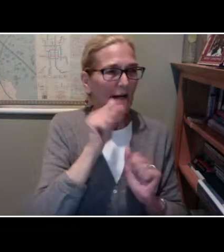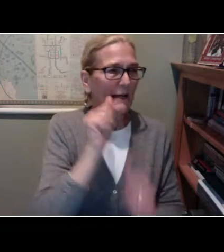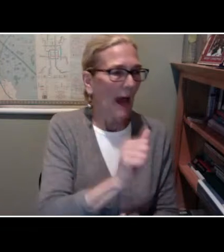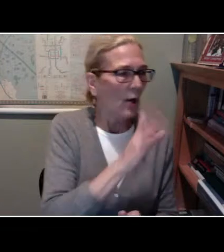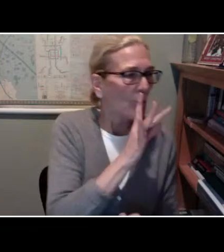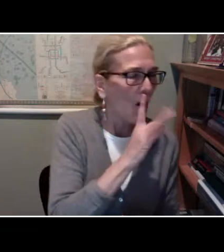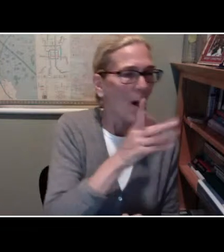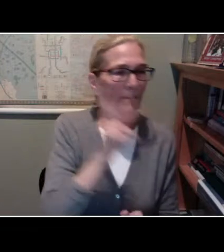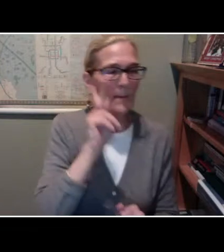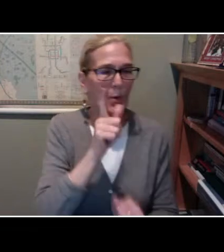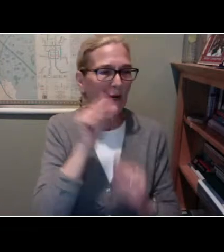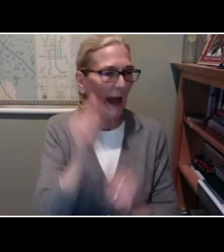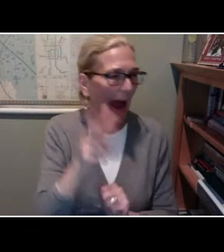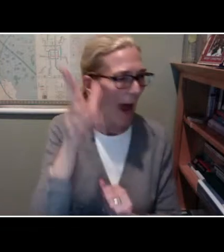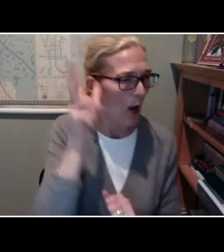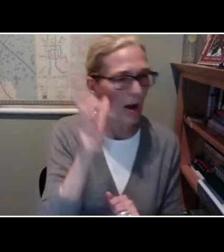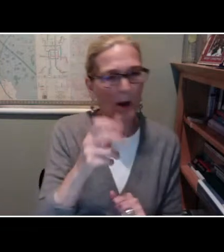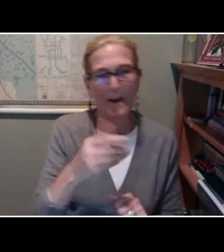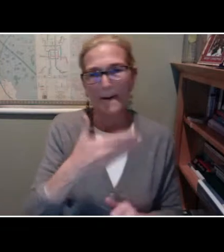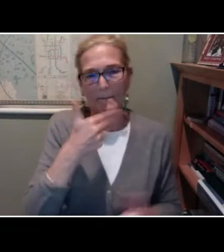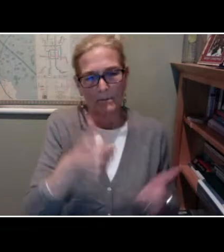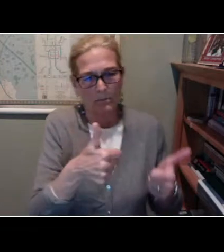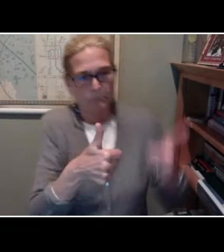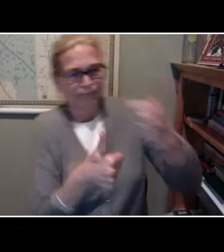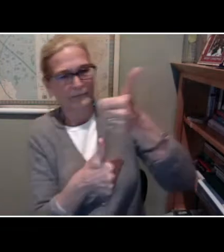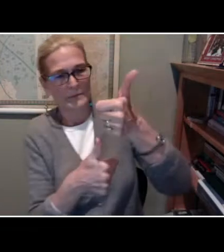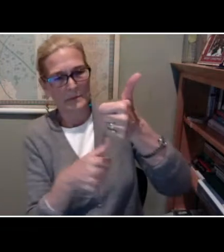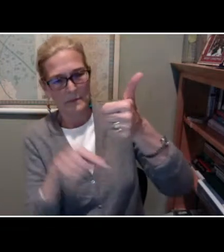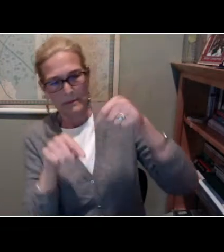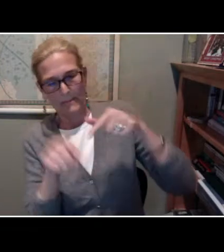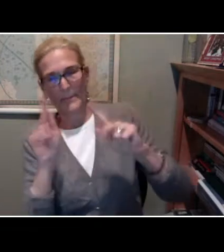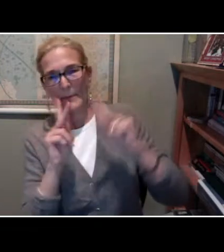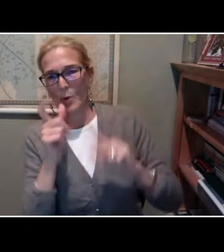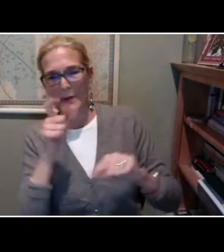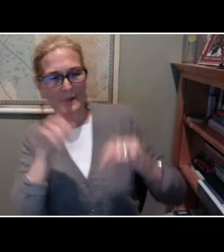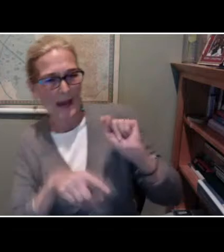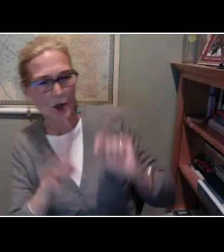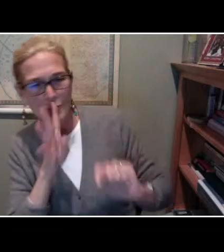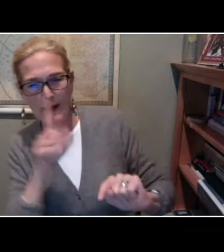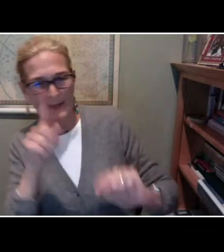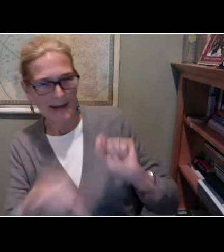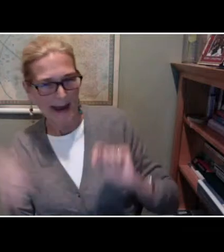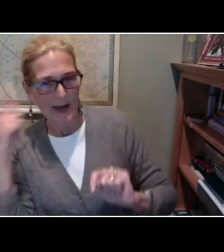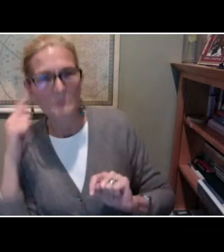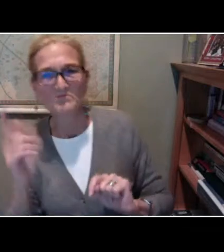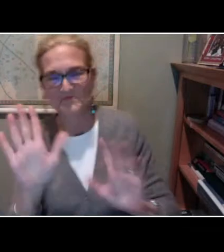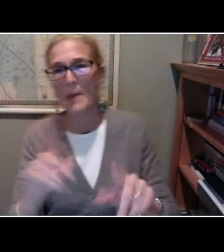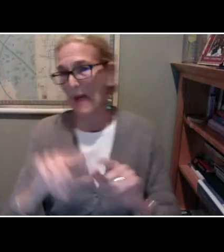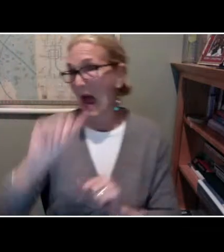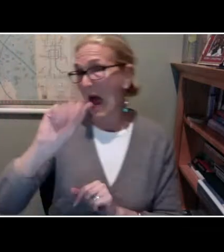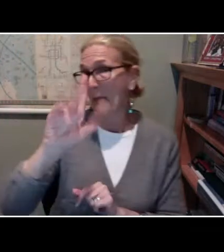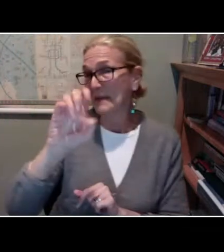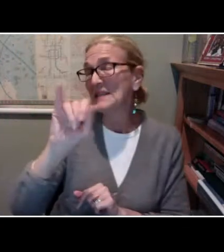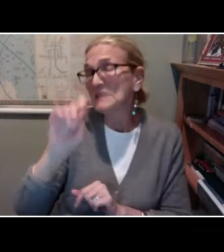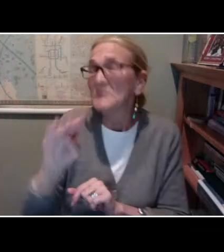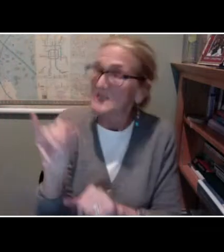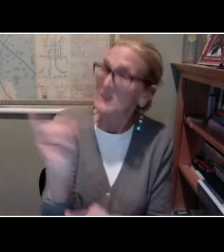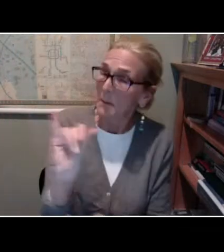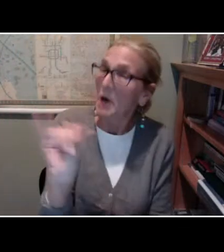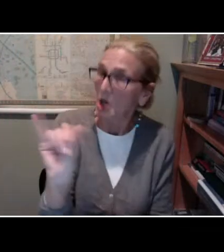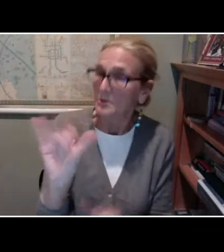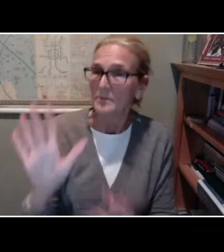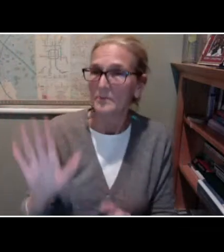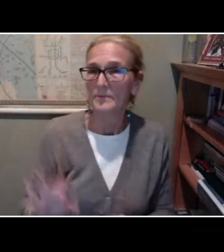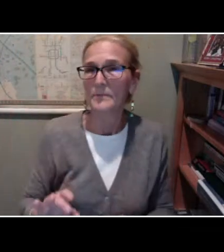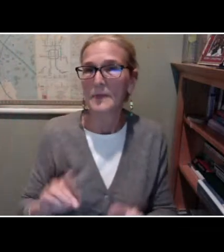deaf individual in the belief that a person who can speak or hear is superior to a person who cannot speak or